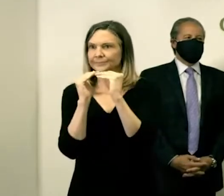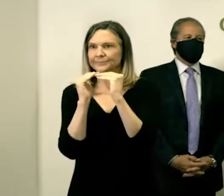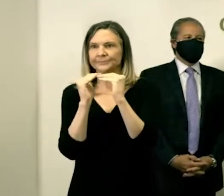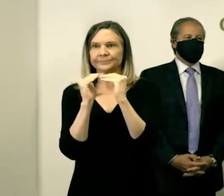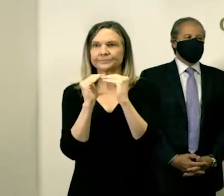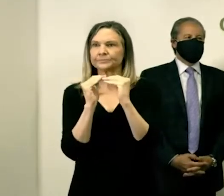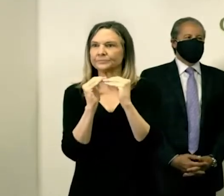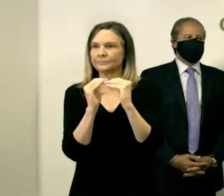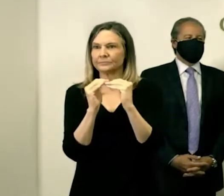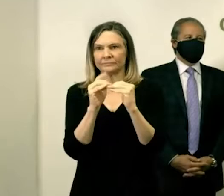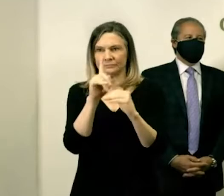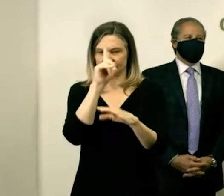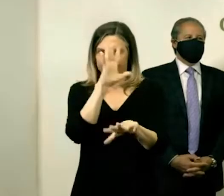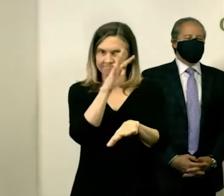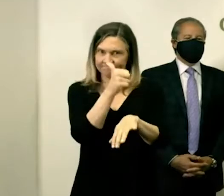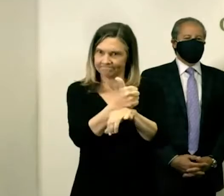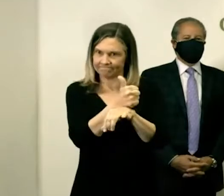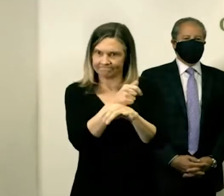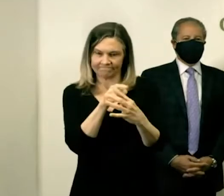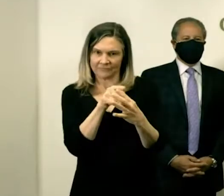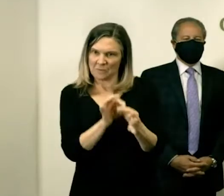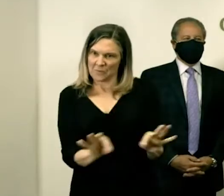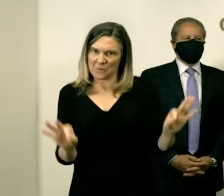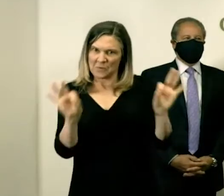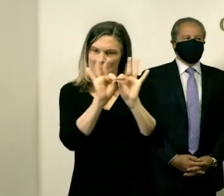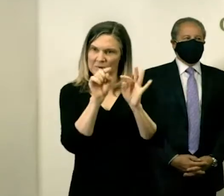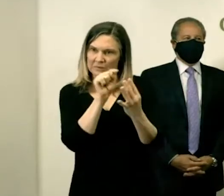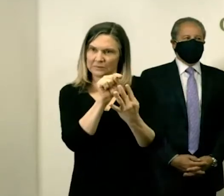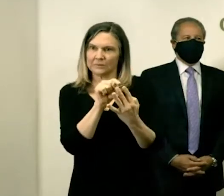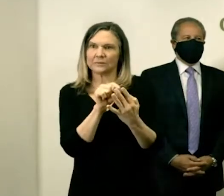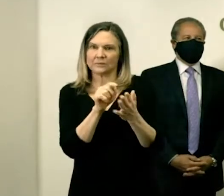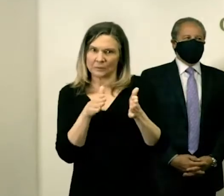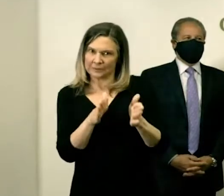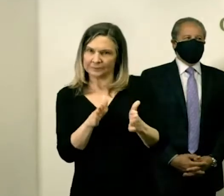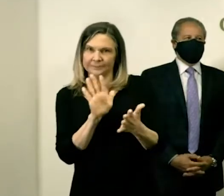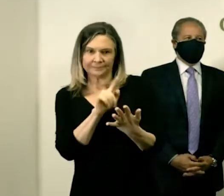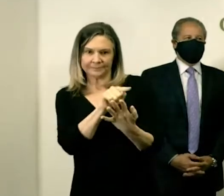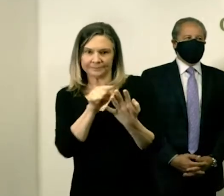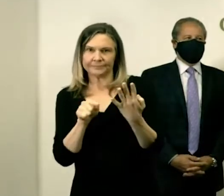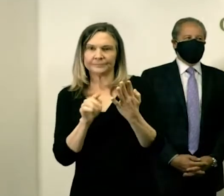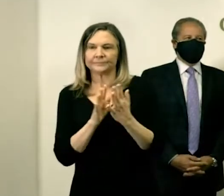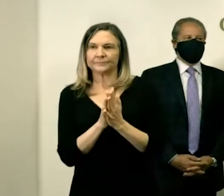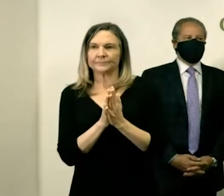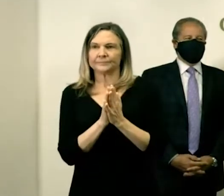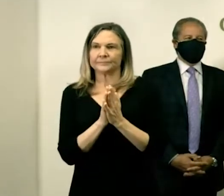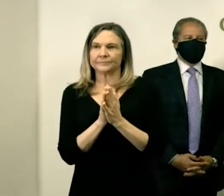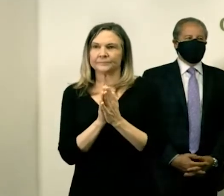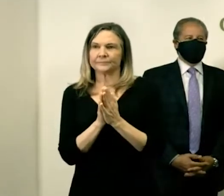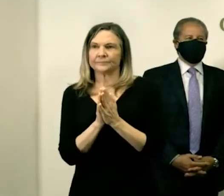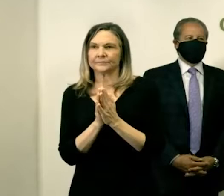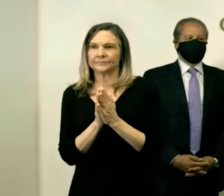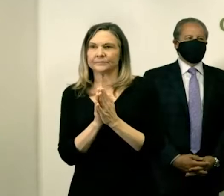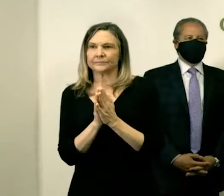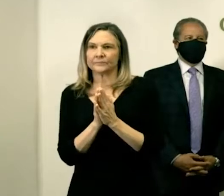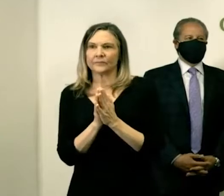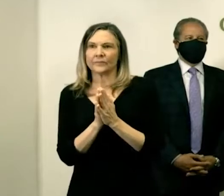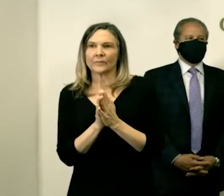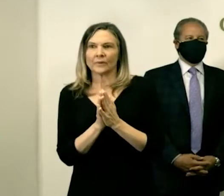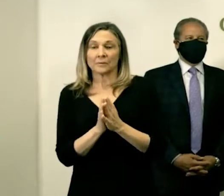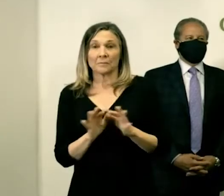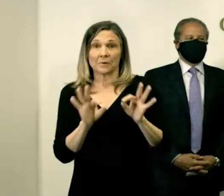mindset in a meaningful and demonstrable way. Just a few quick top lines. Yesterday, we announced